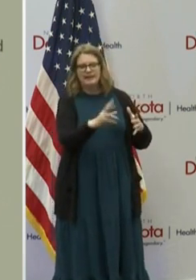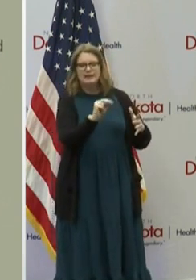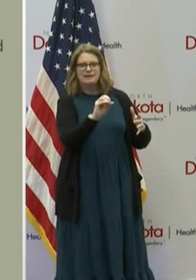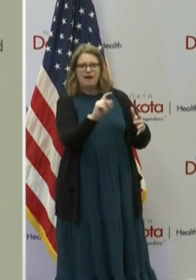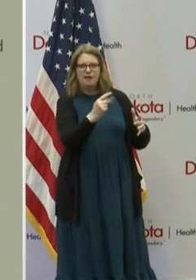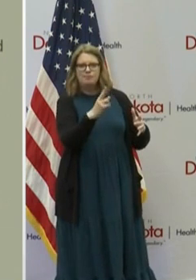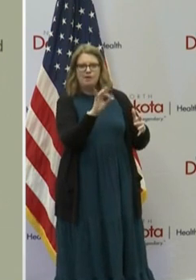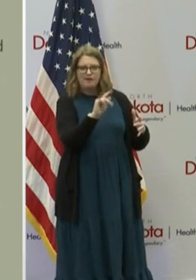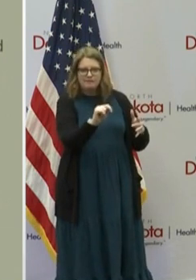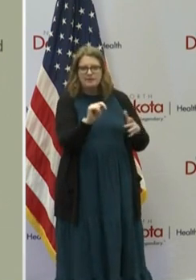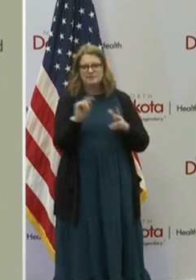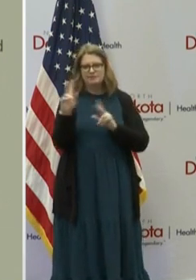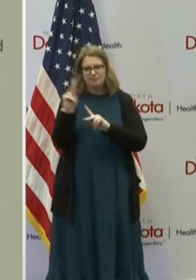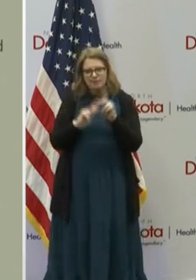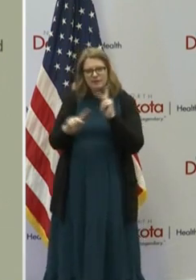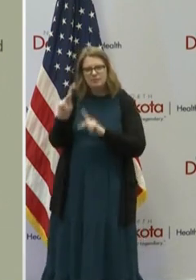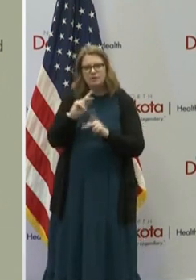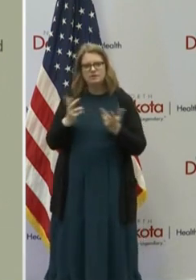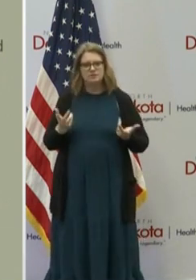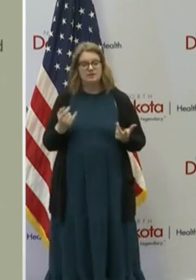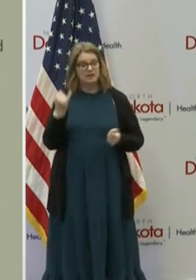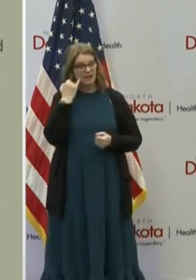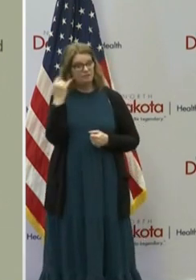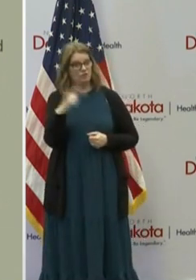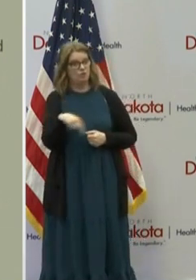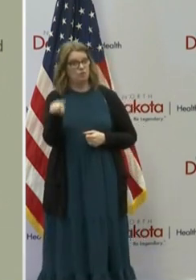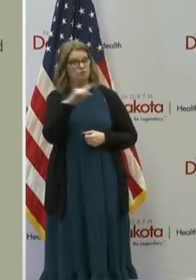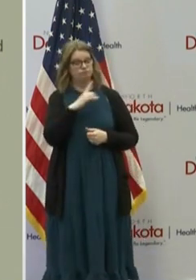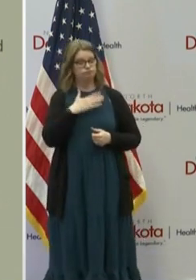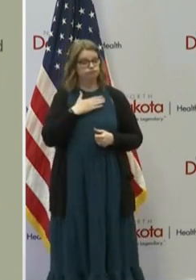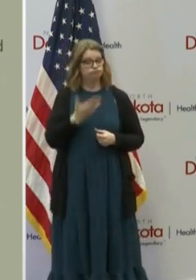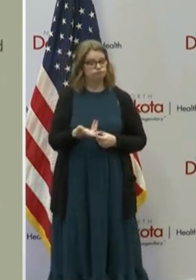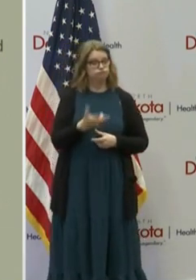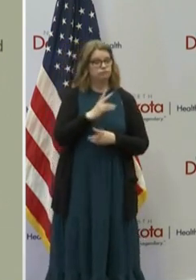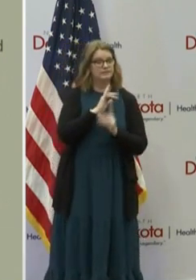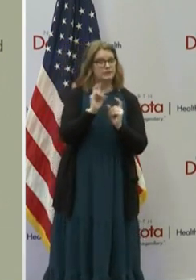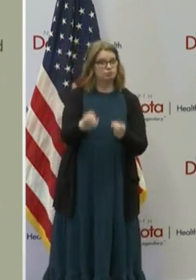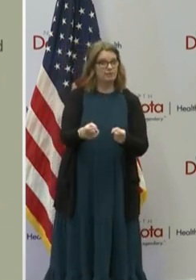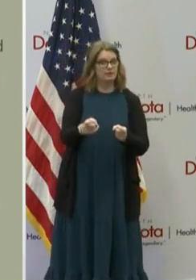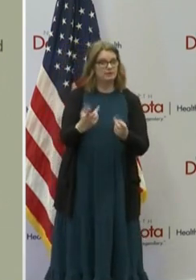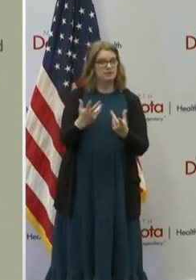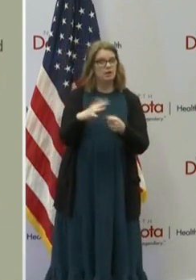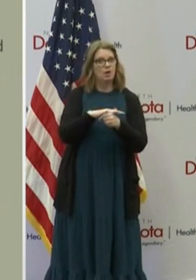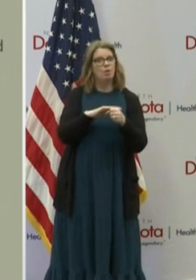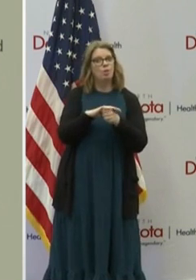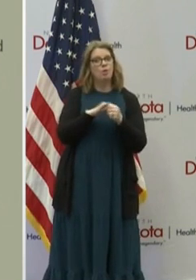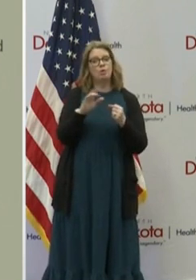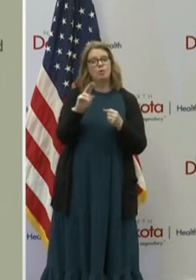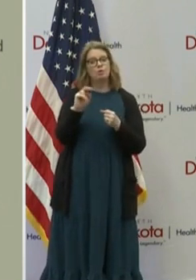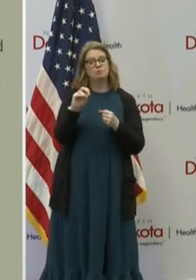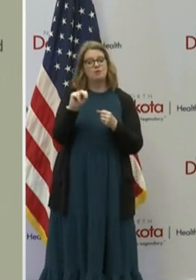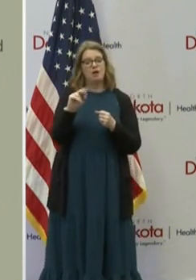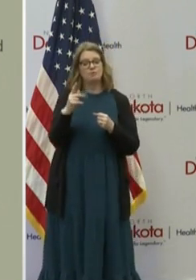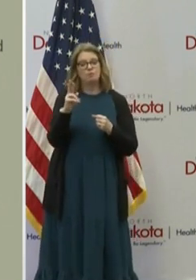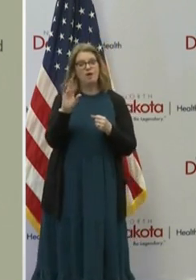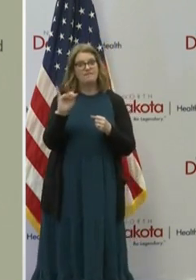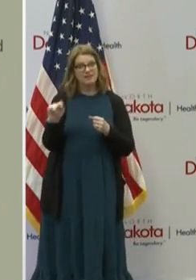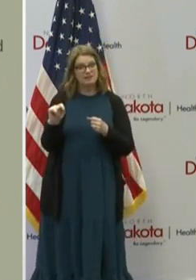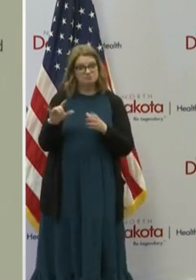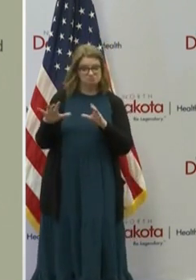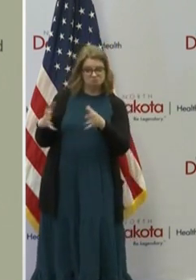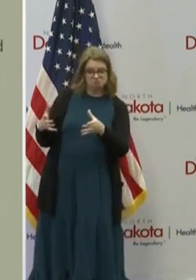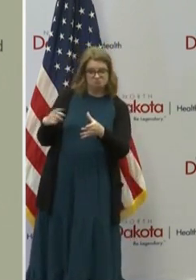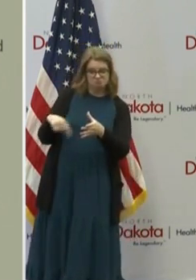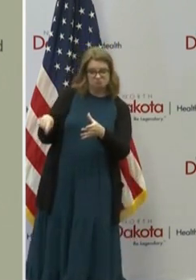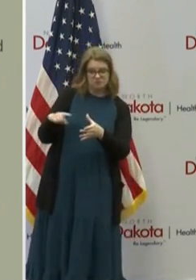want to do something to help make a difference in people's lives through this, your local nonprofit that you work